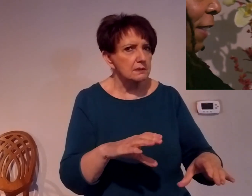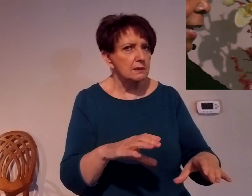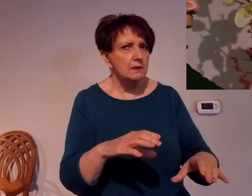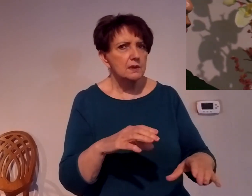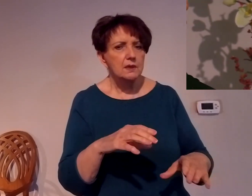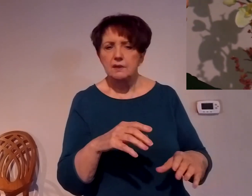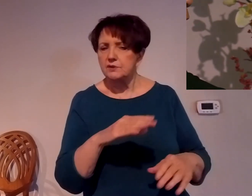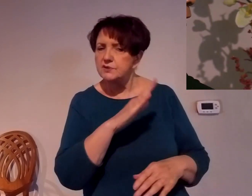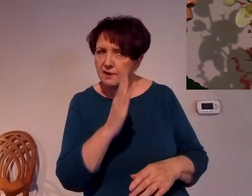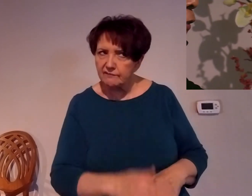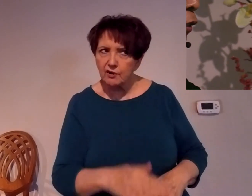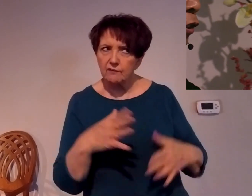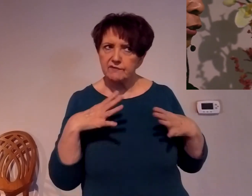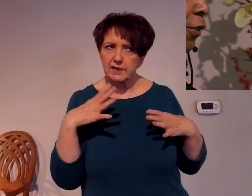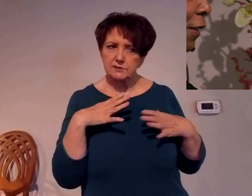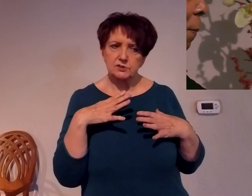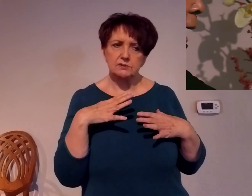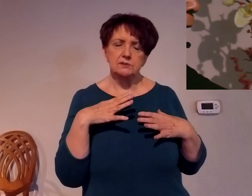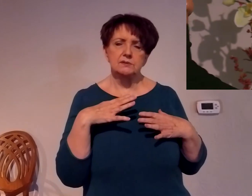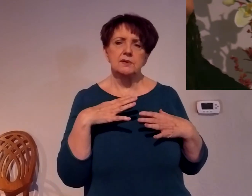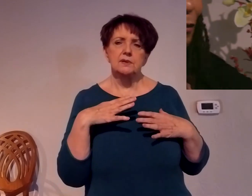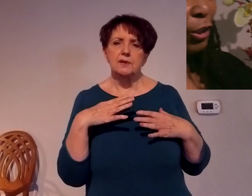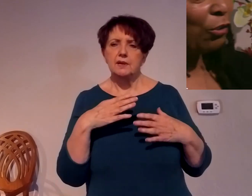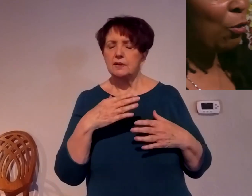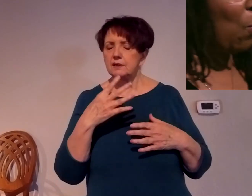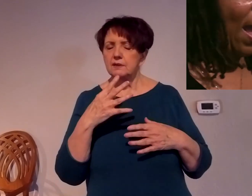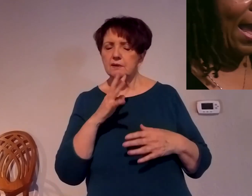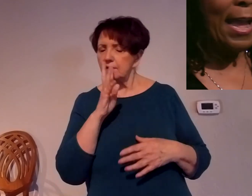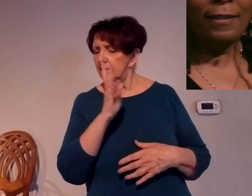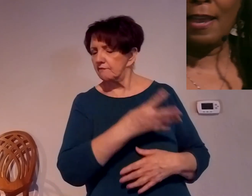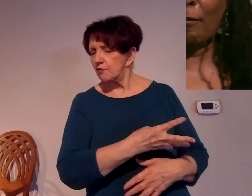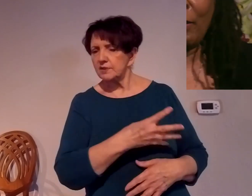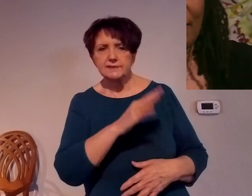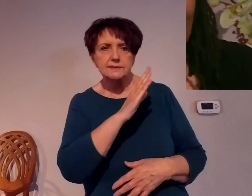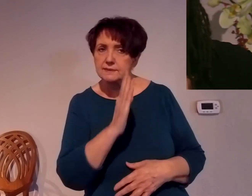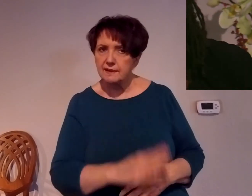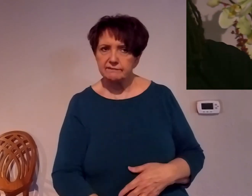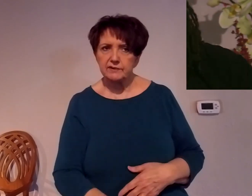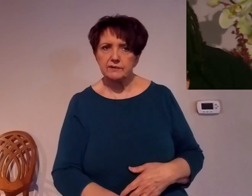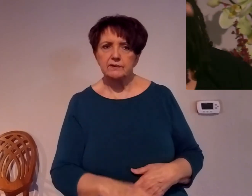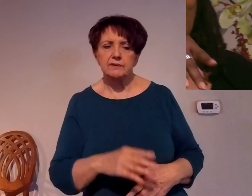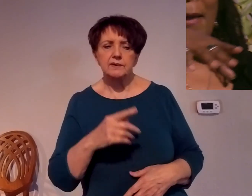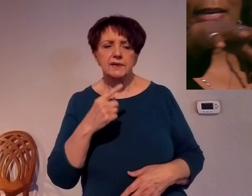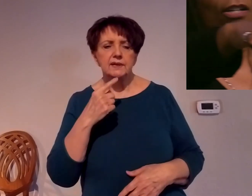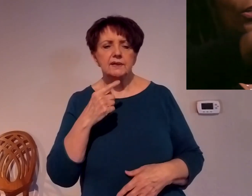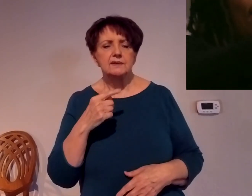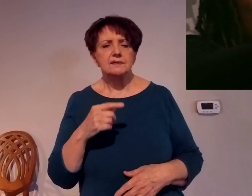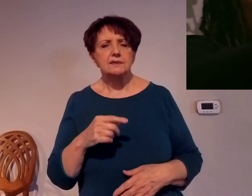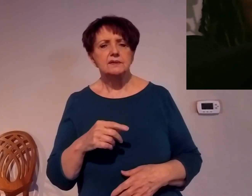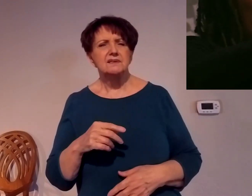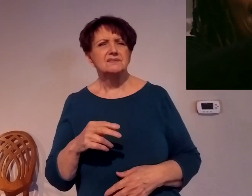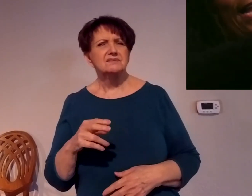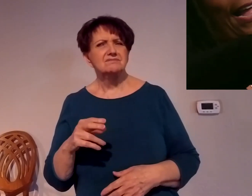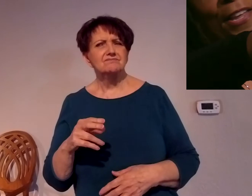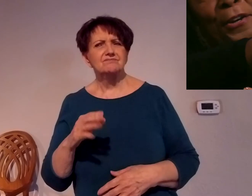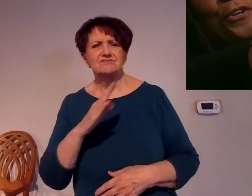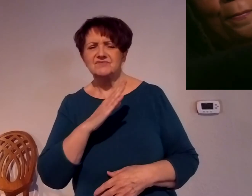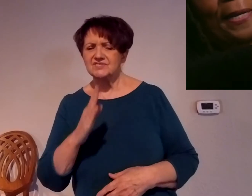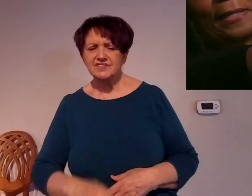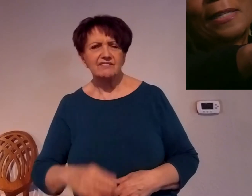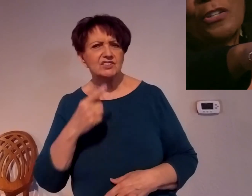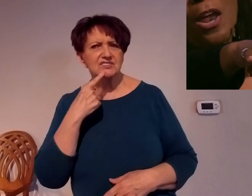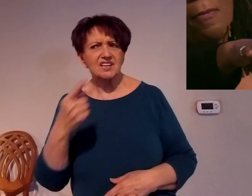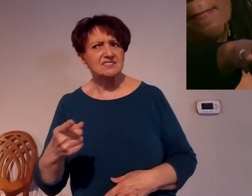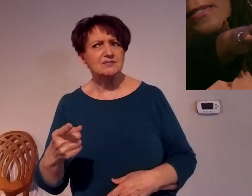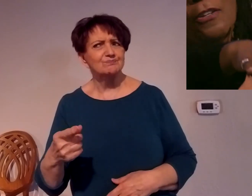takes a vacation, never turns its back, never looks away, never says, "Oh, Michael, I hear you,